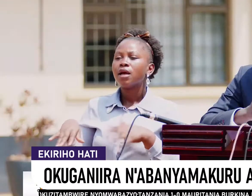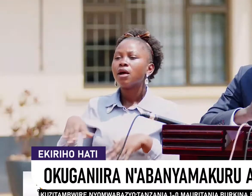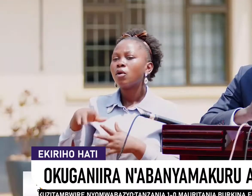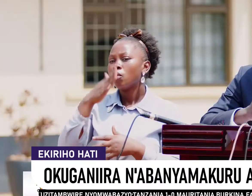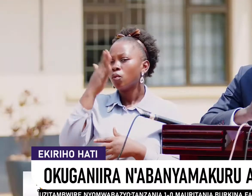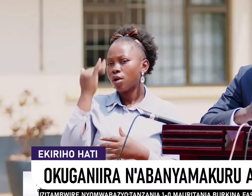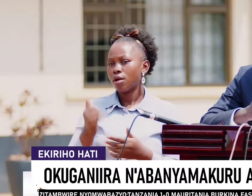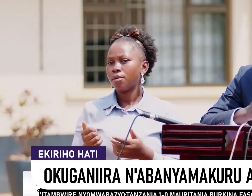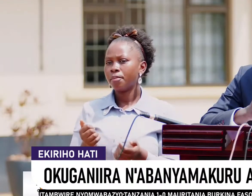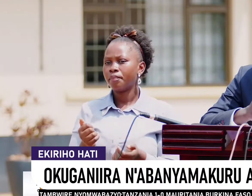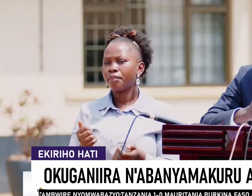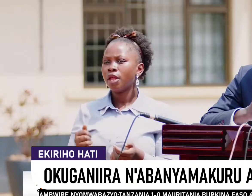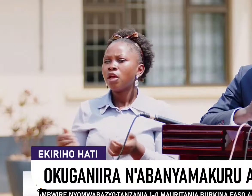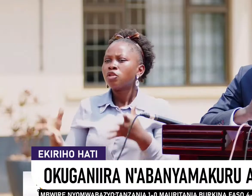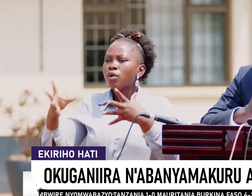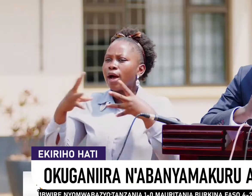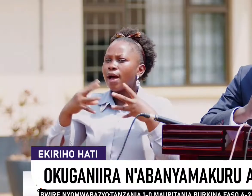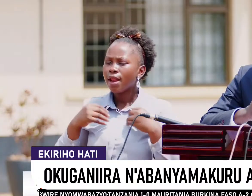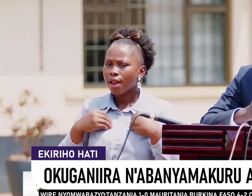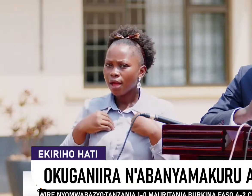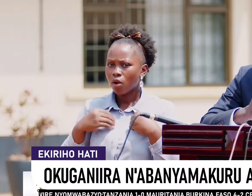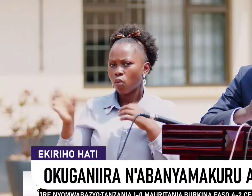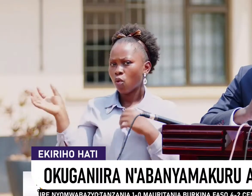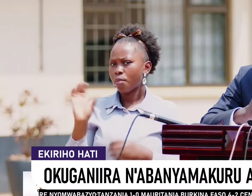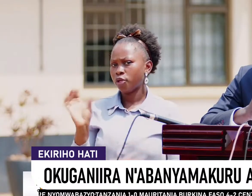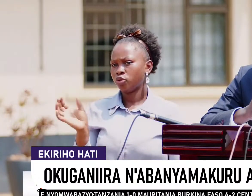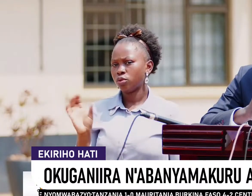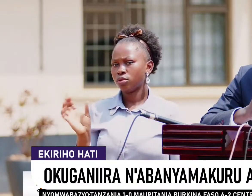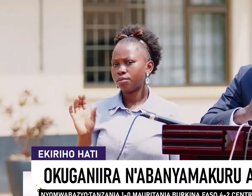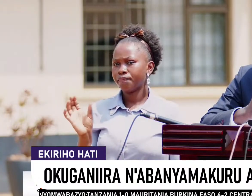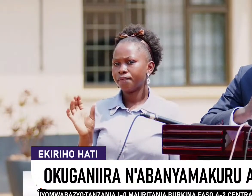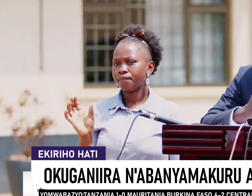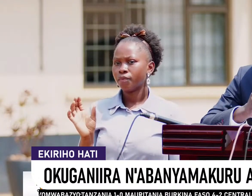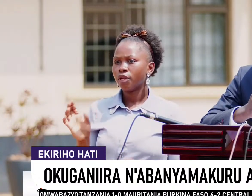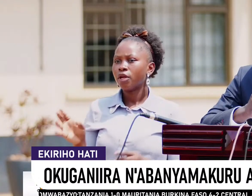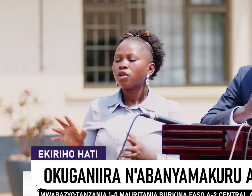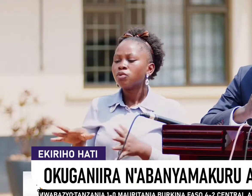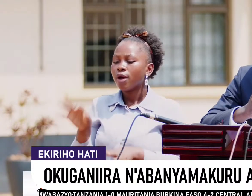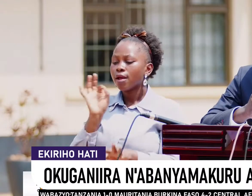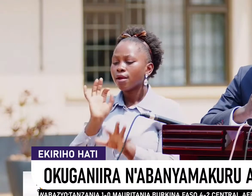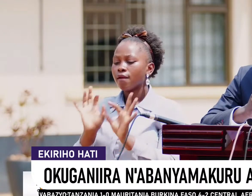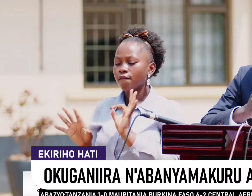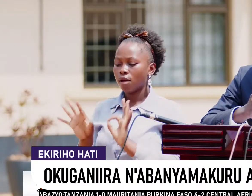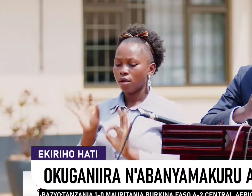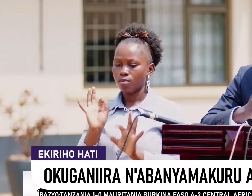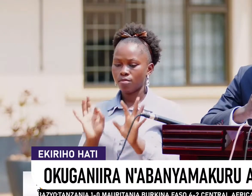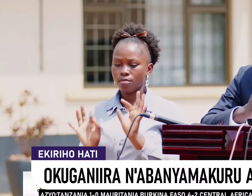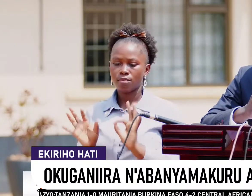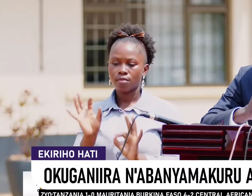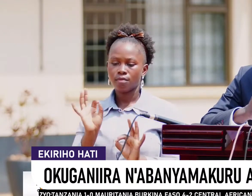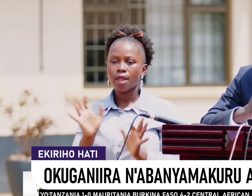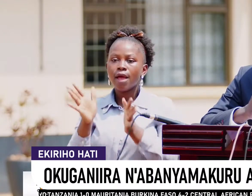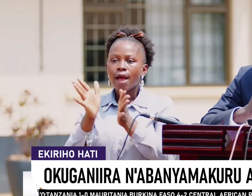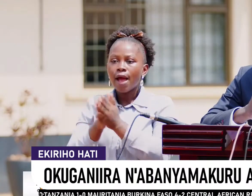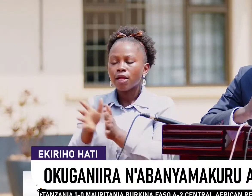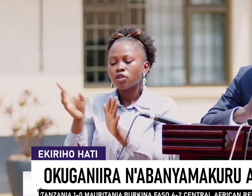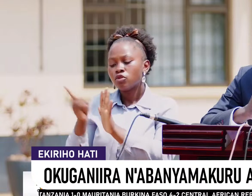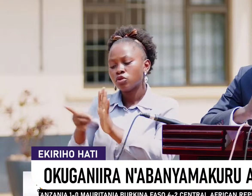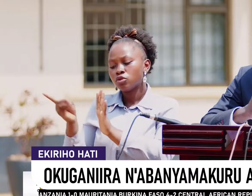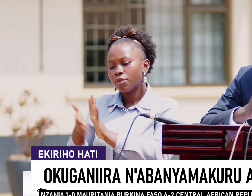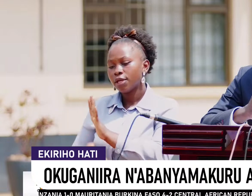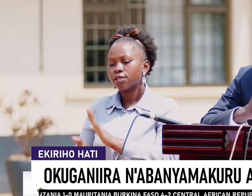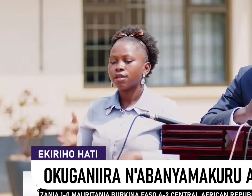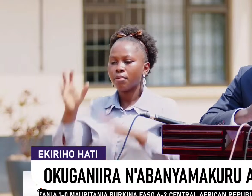is to allow the commission to identify and document